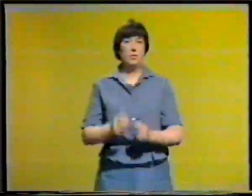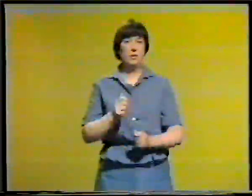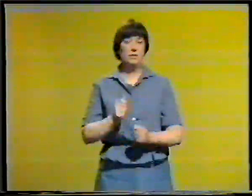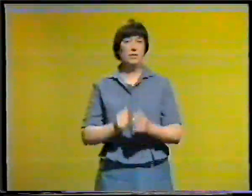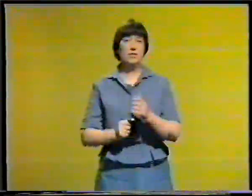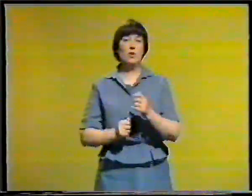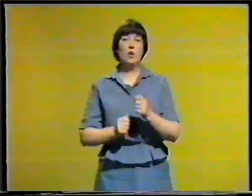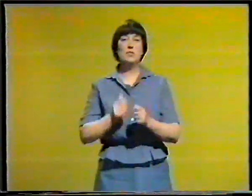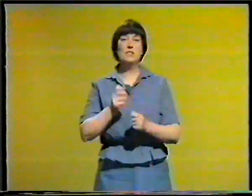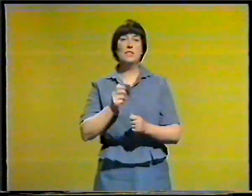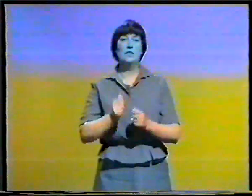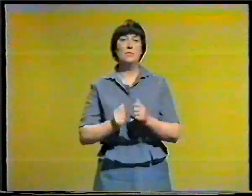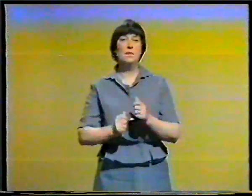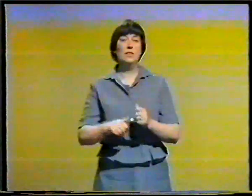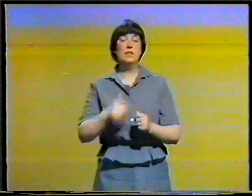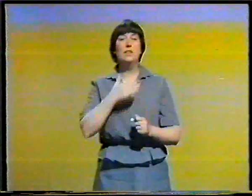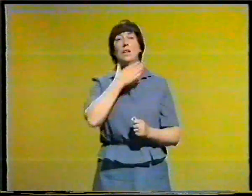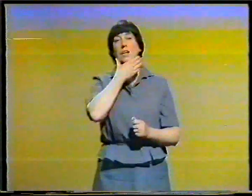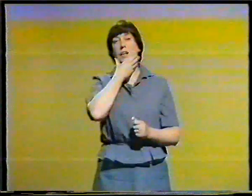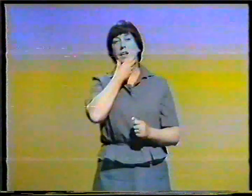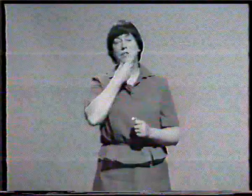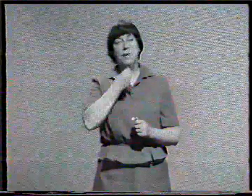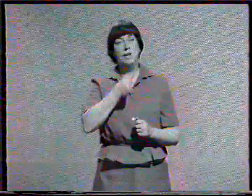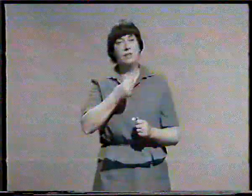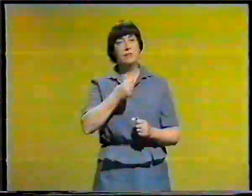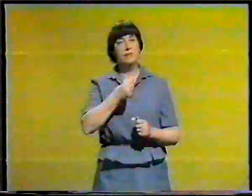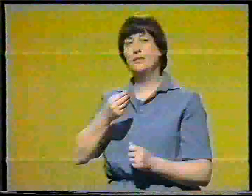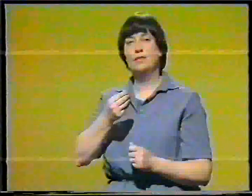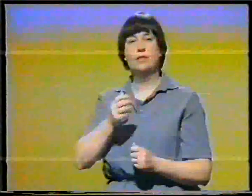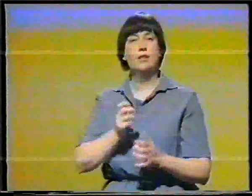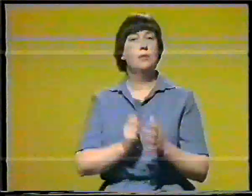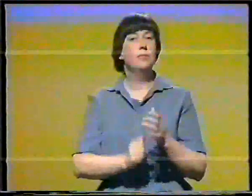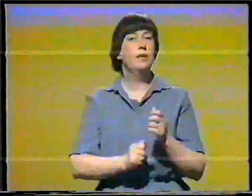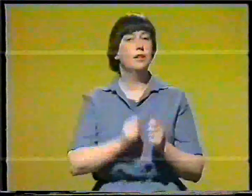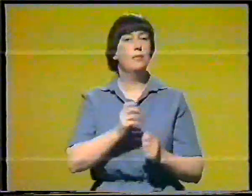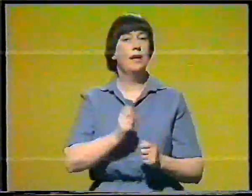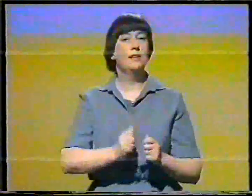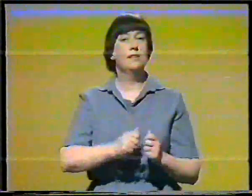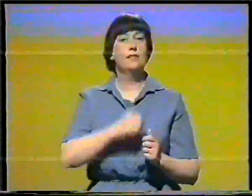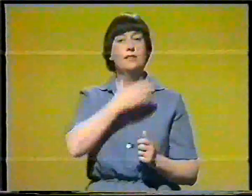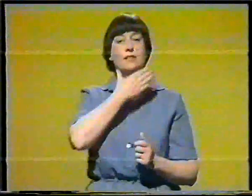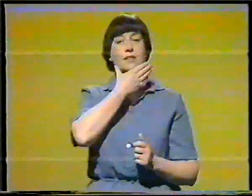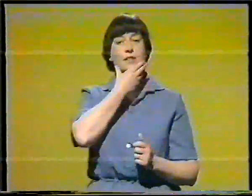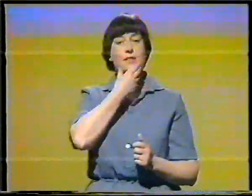Milkman, the composite sign of milk, and man. Milkman.